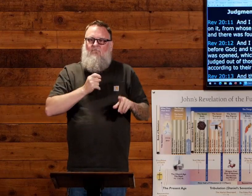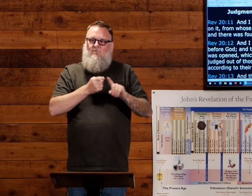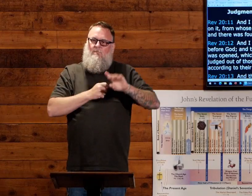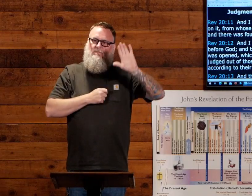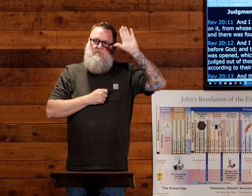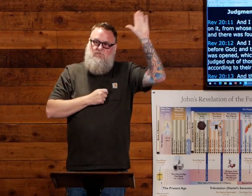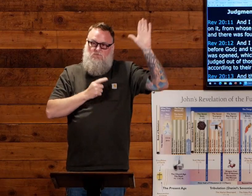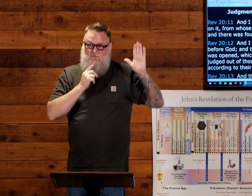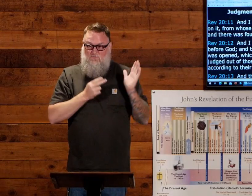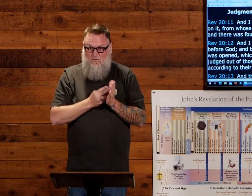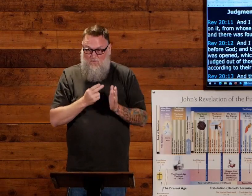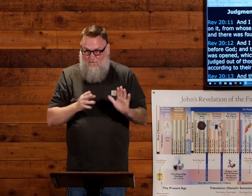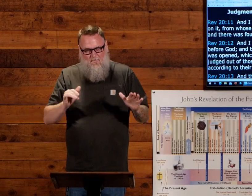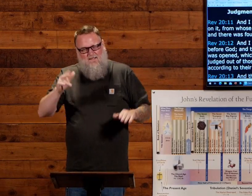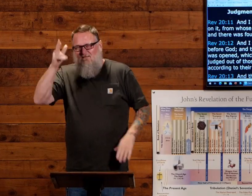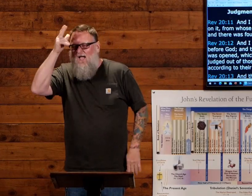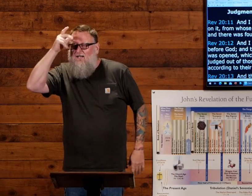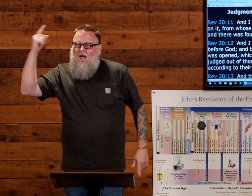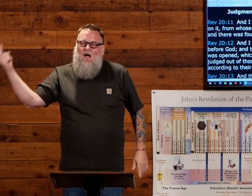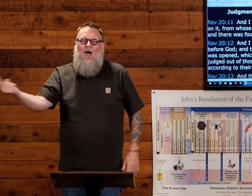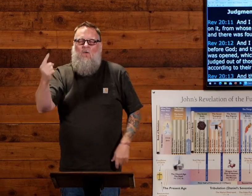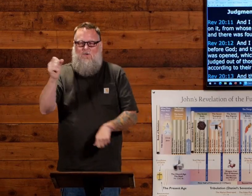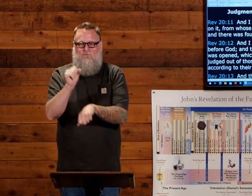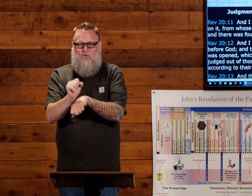to try to distract us from his truth.